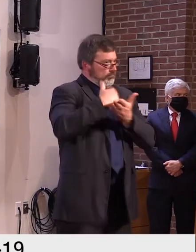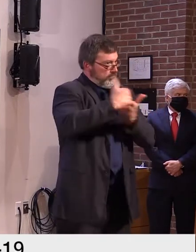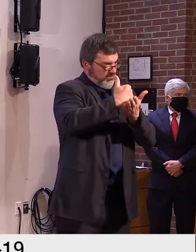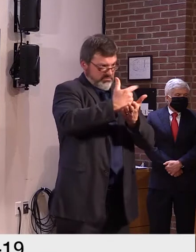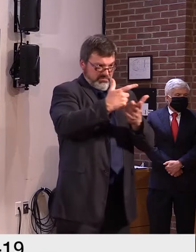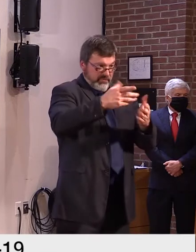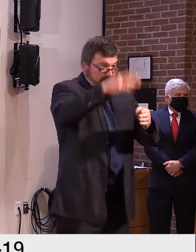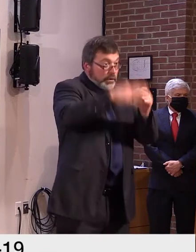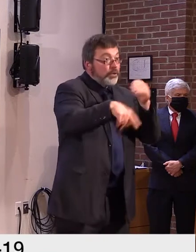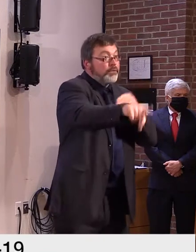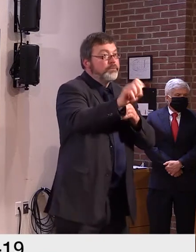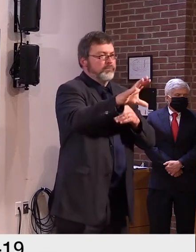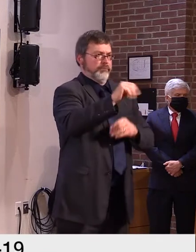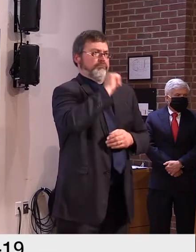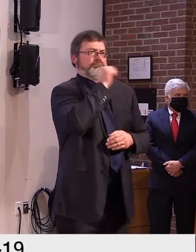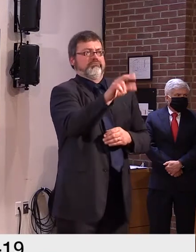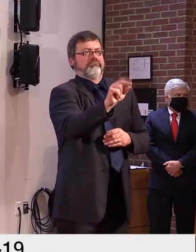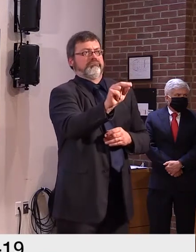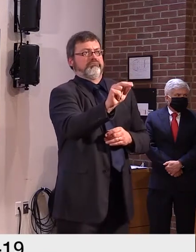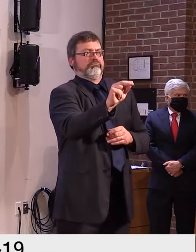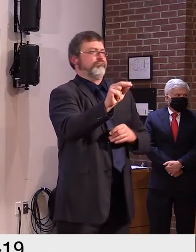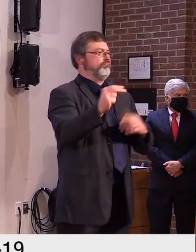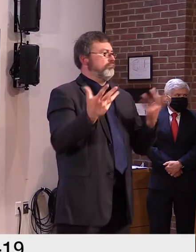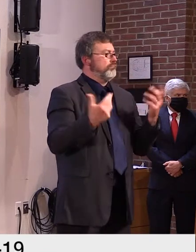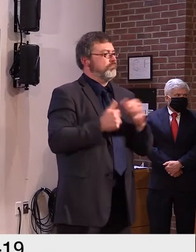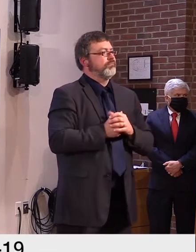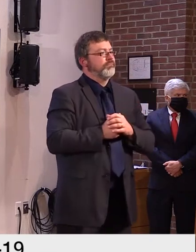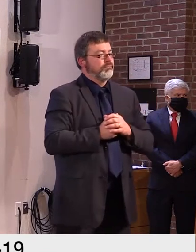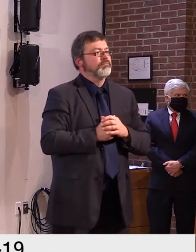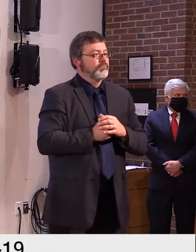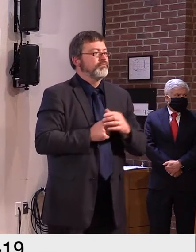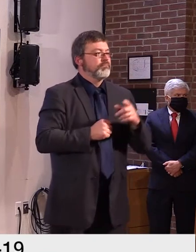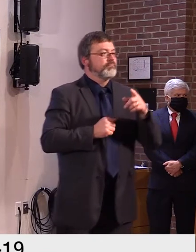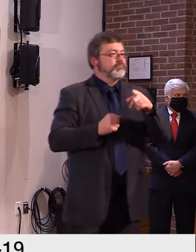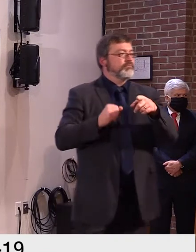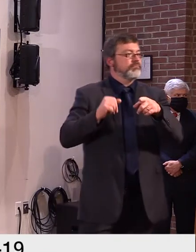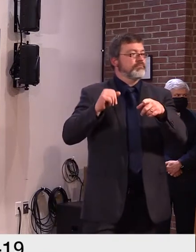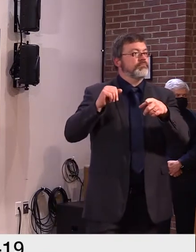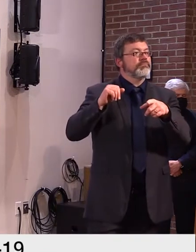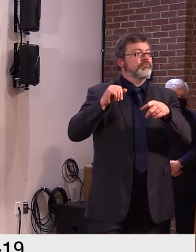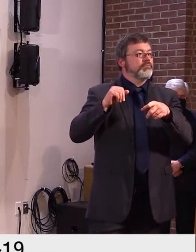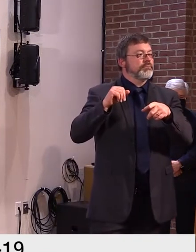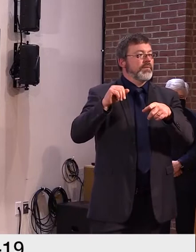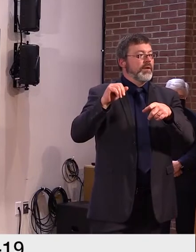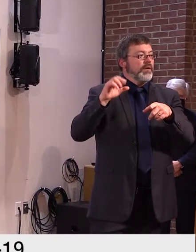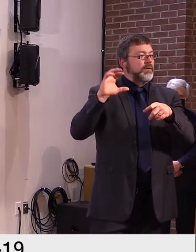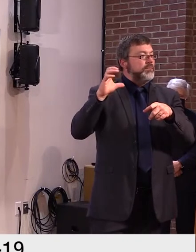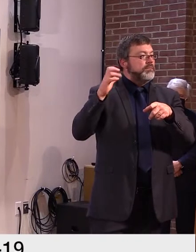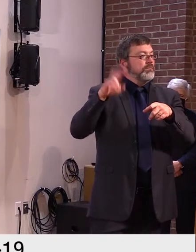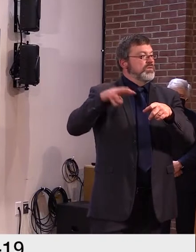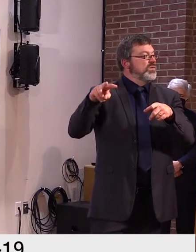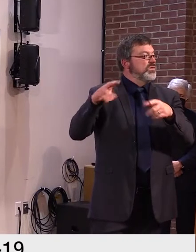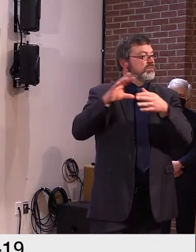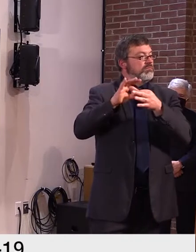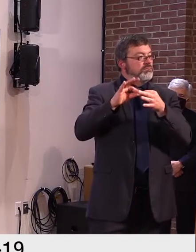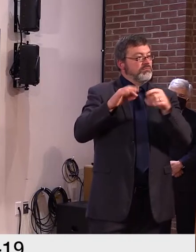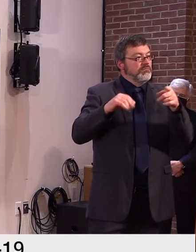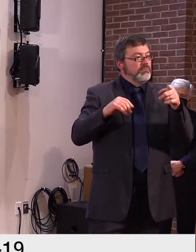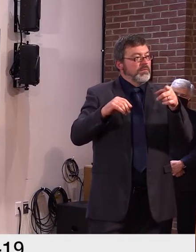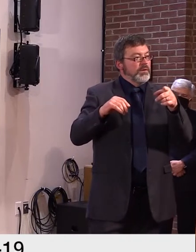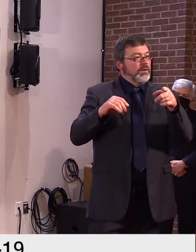your last point there, it sounds like there might be a little more life breathed into at least the possibility of a deal between the White House and